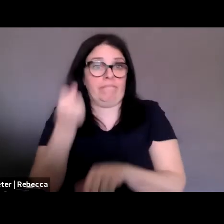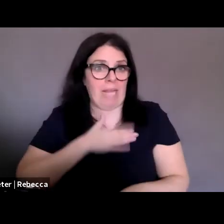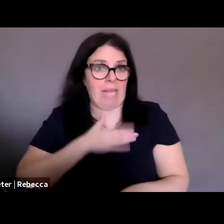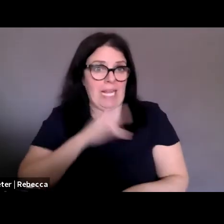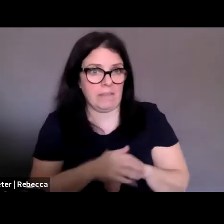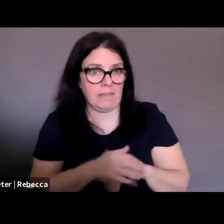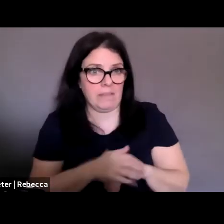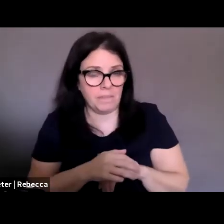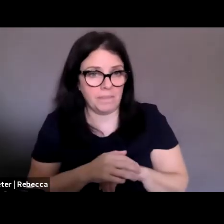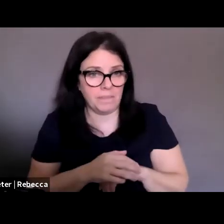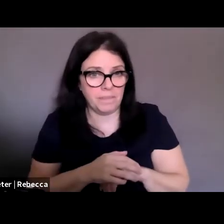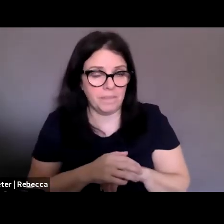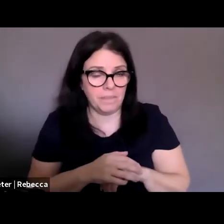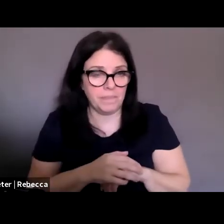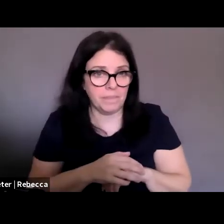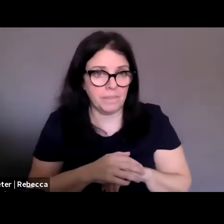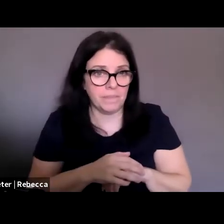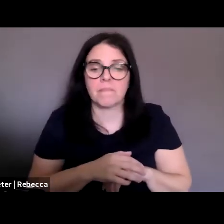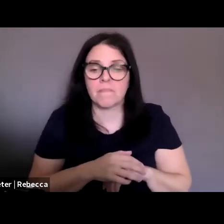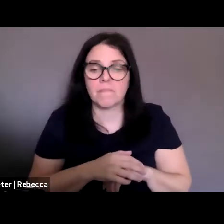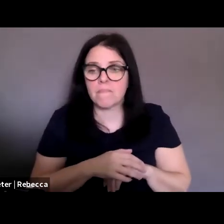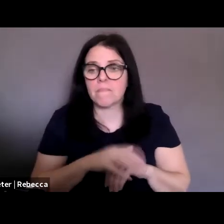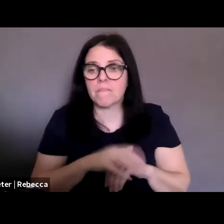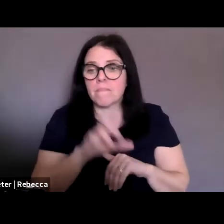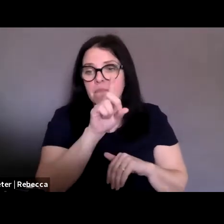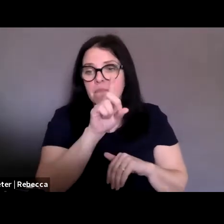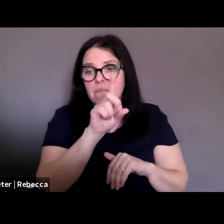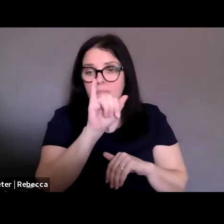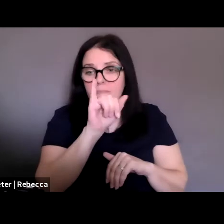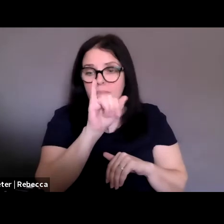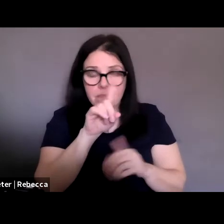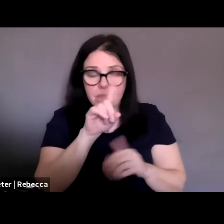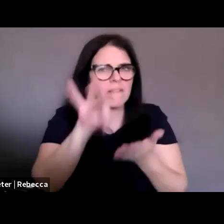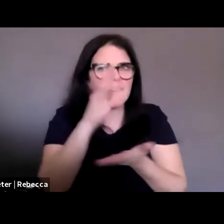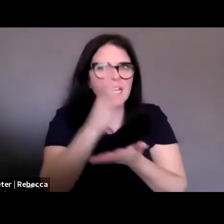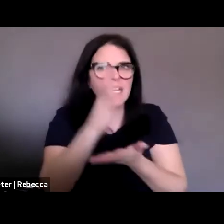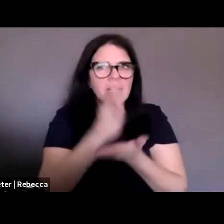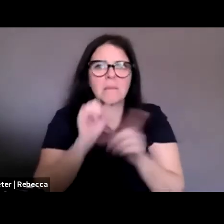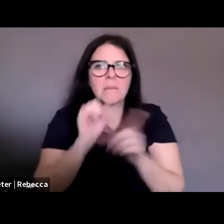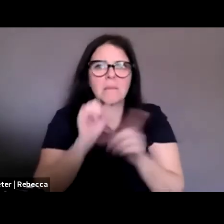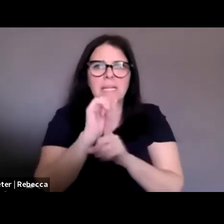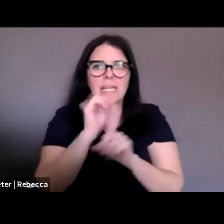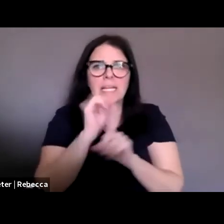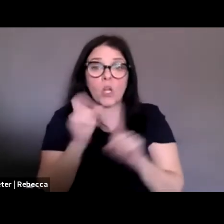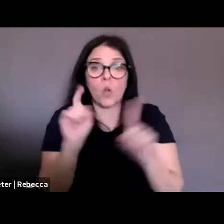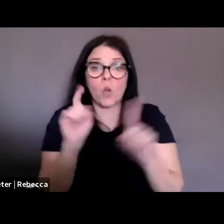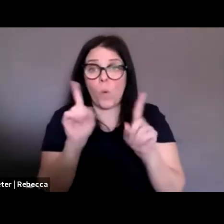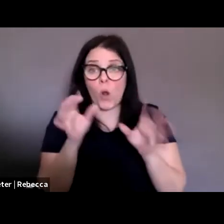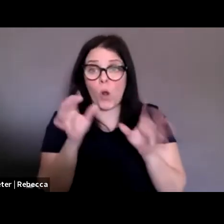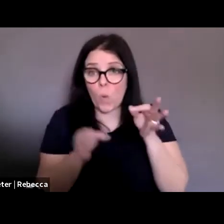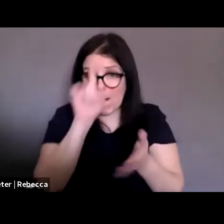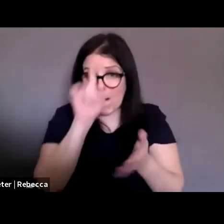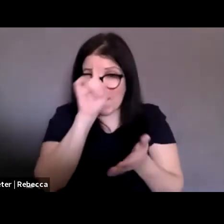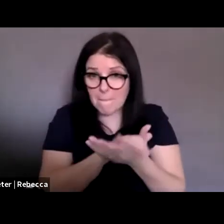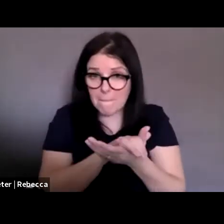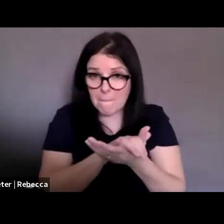And we did find a number of cases where courts believed that the had been abused,